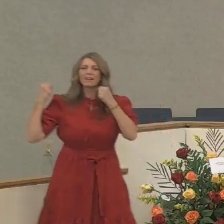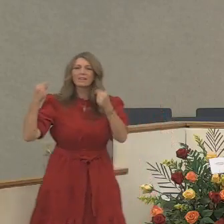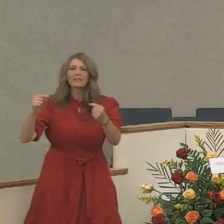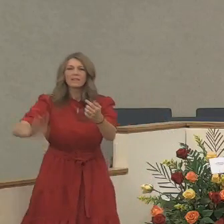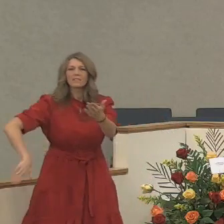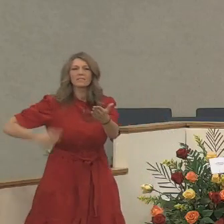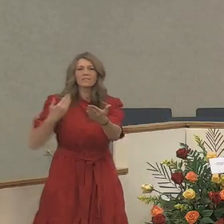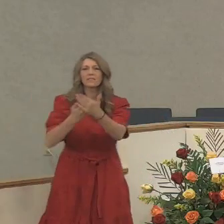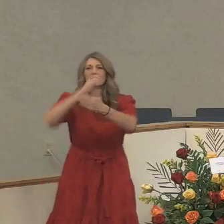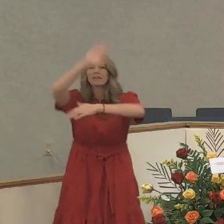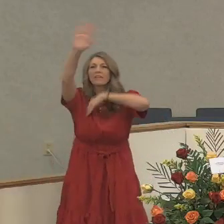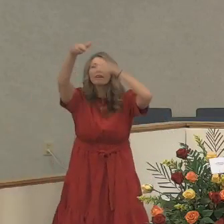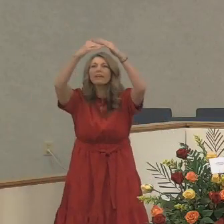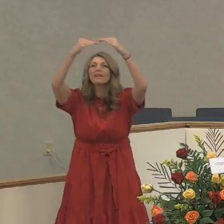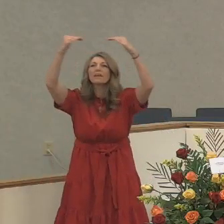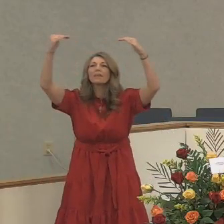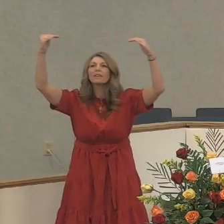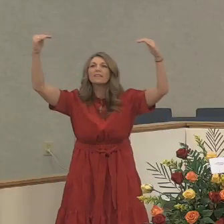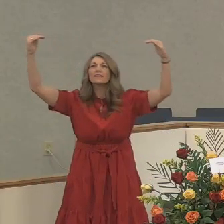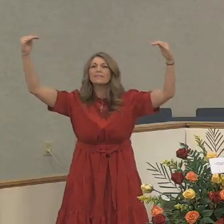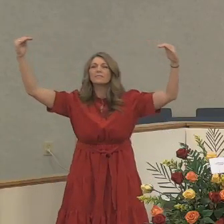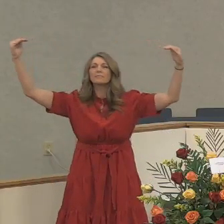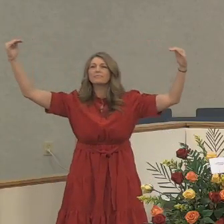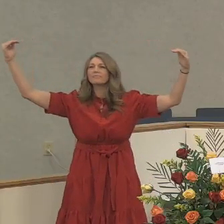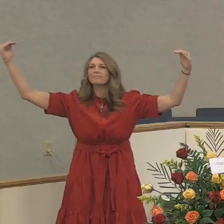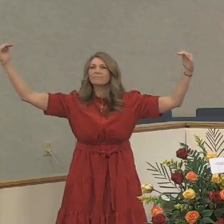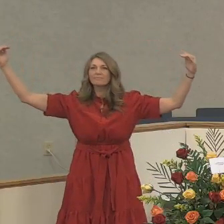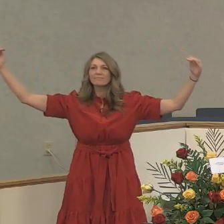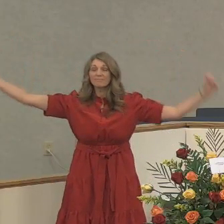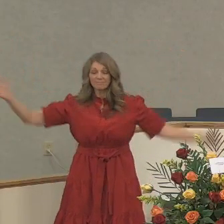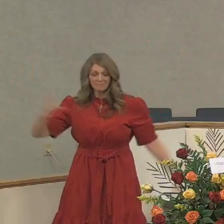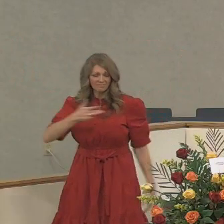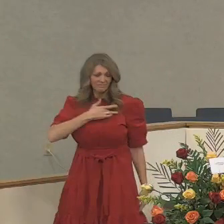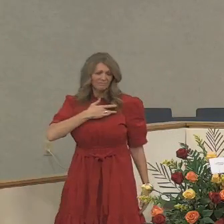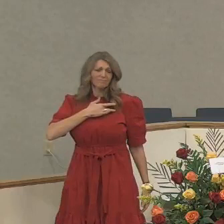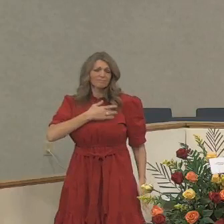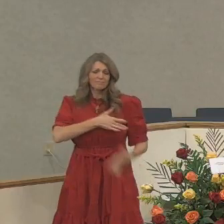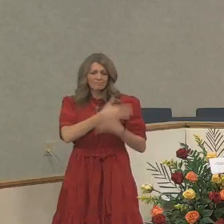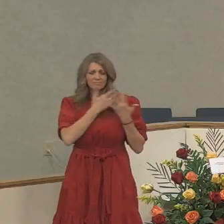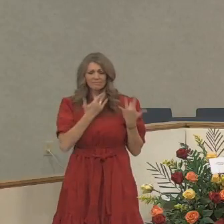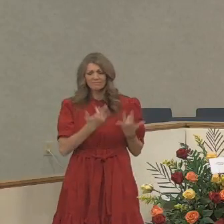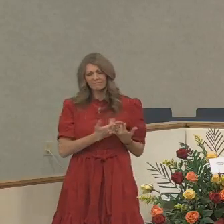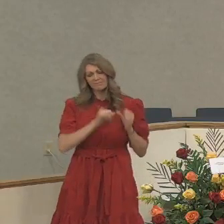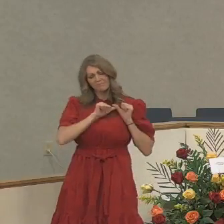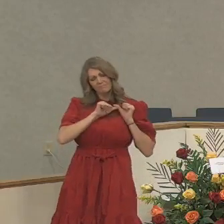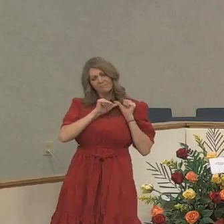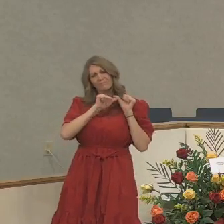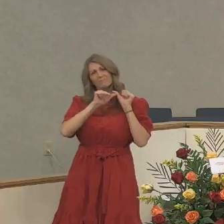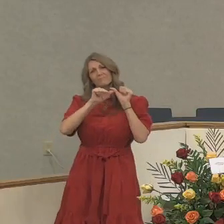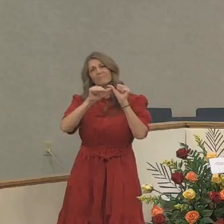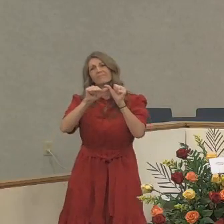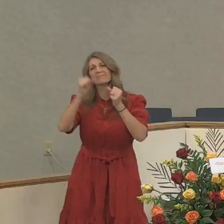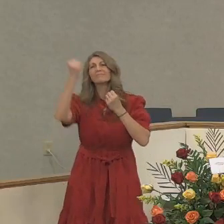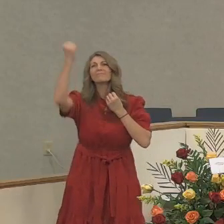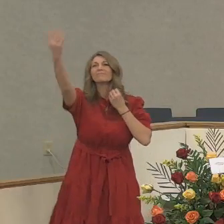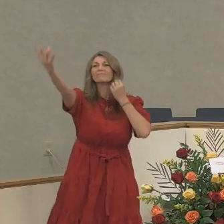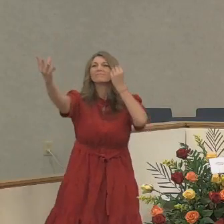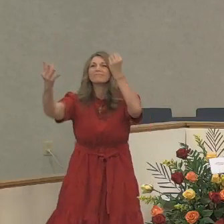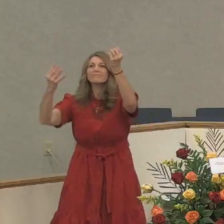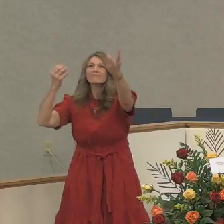But until then, my heart will go on